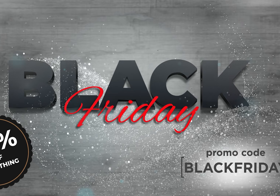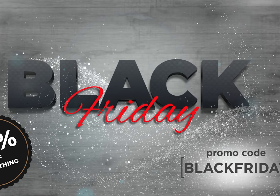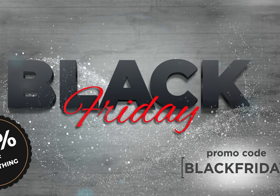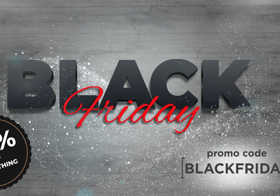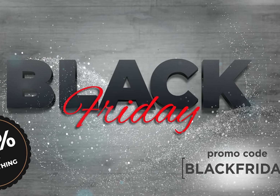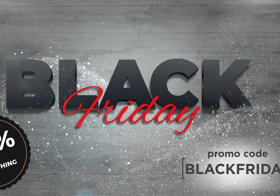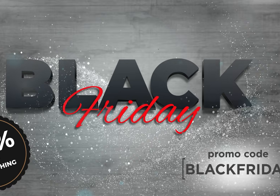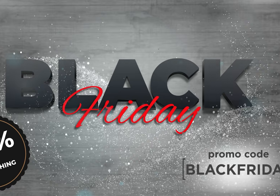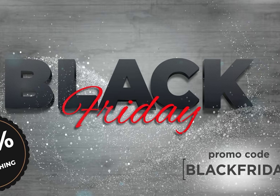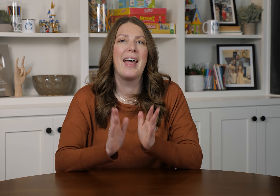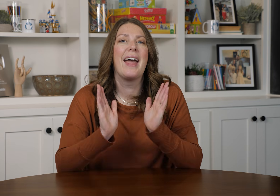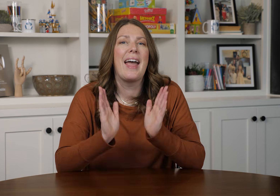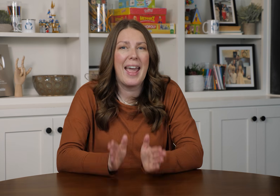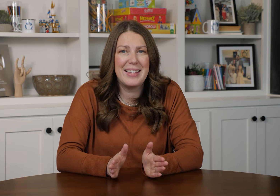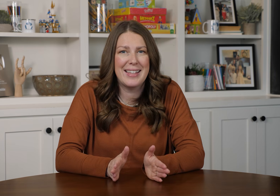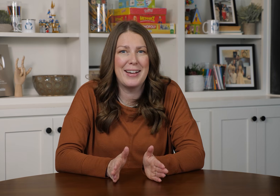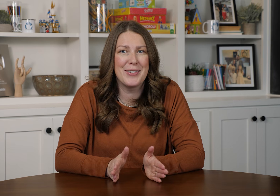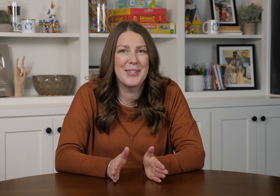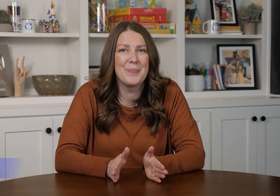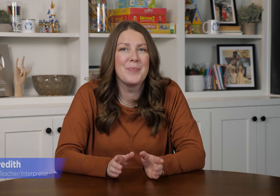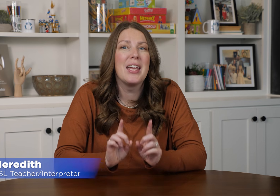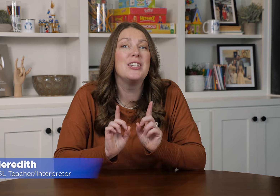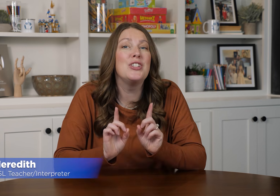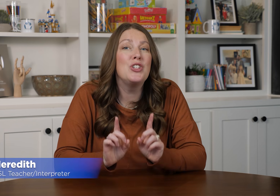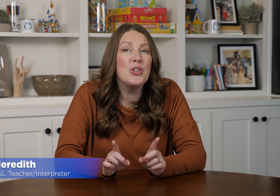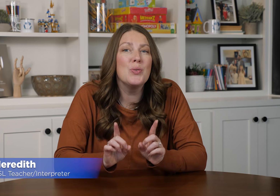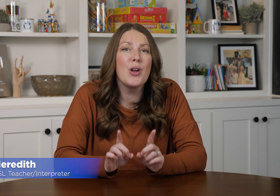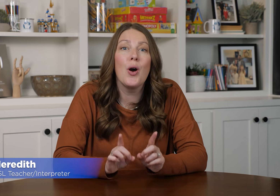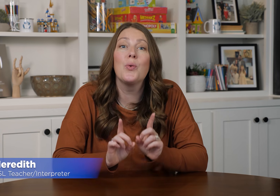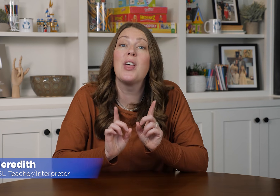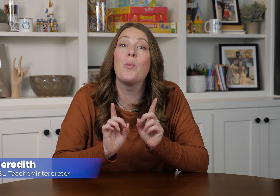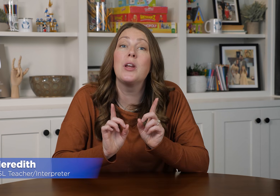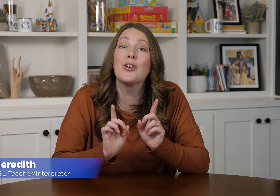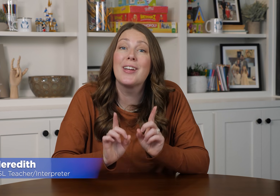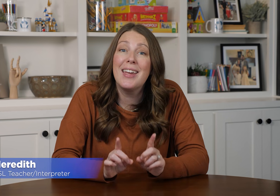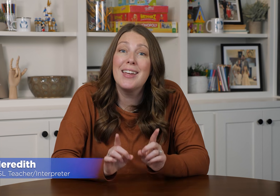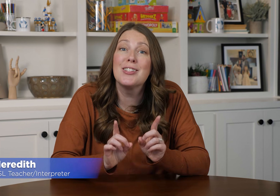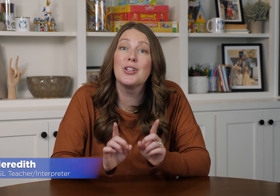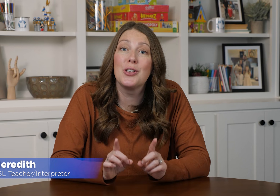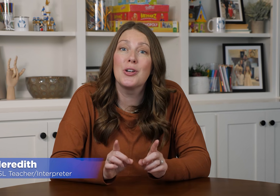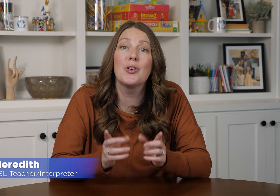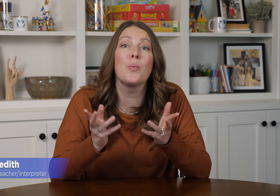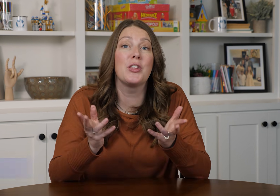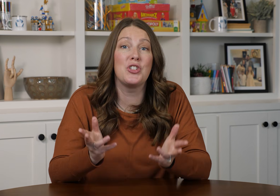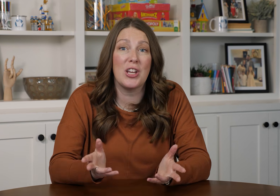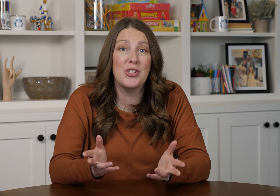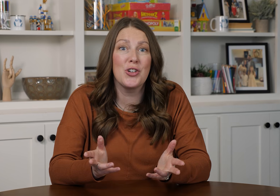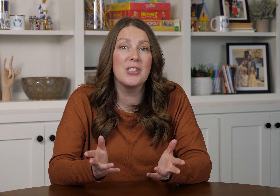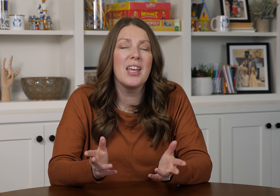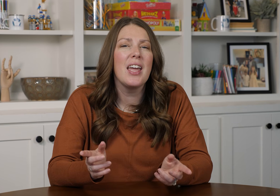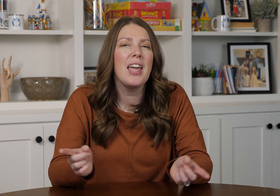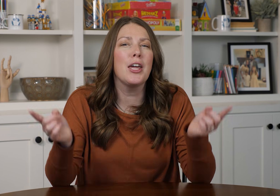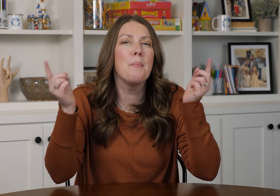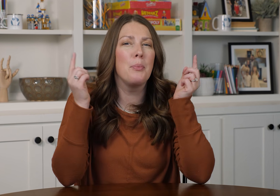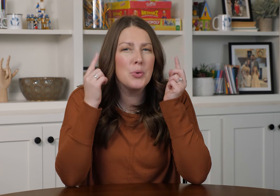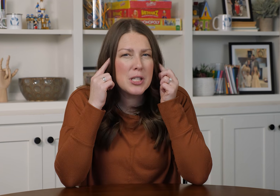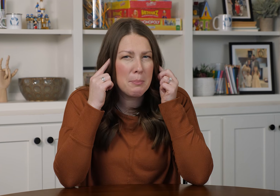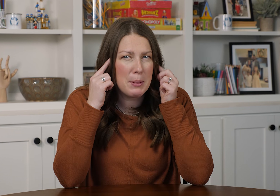video. Hey signers, did you know that when your kids learn with gestures, it can boost their memory